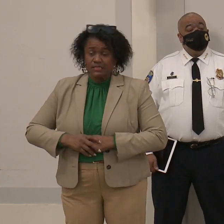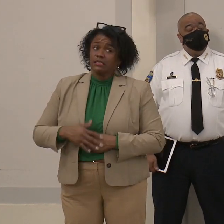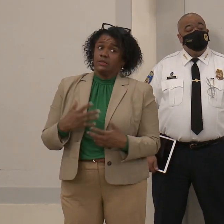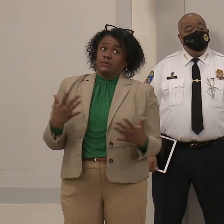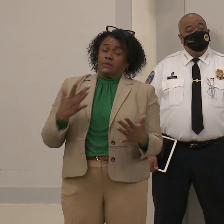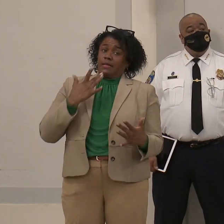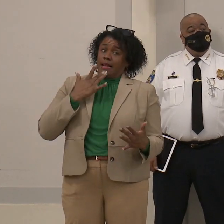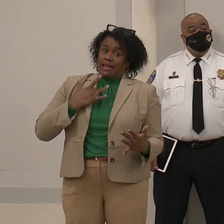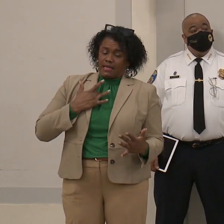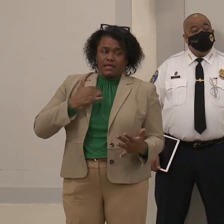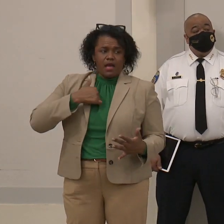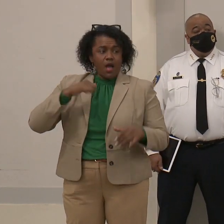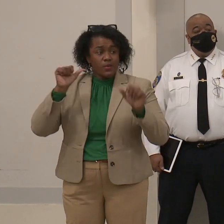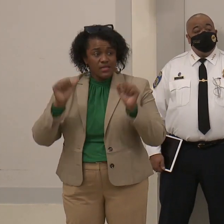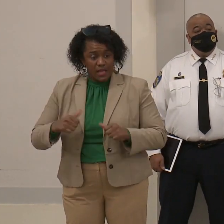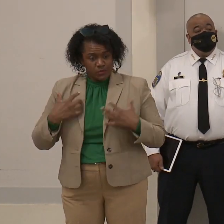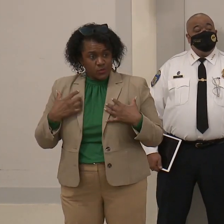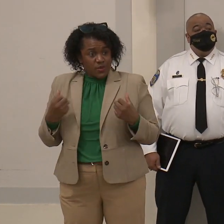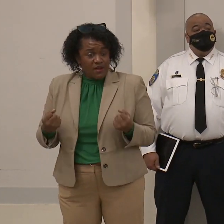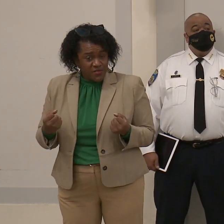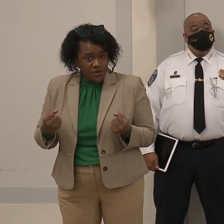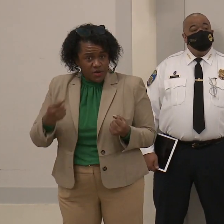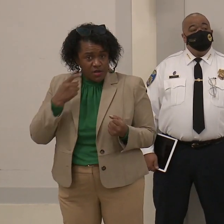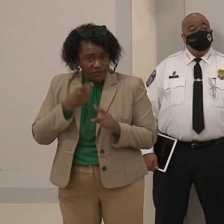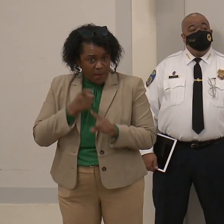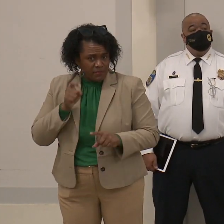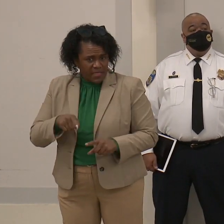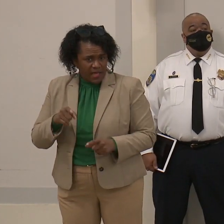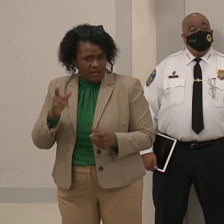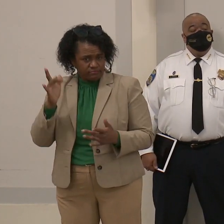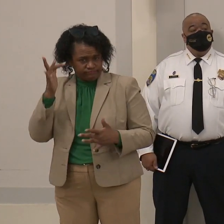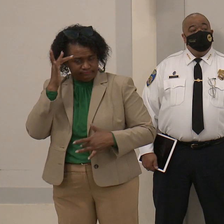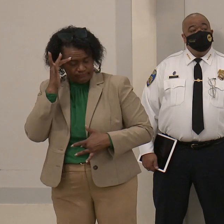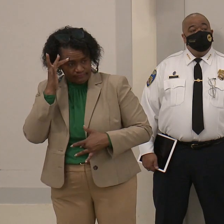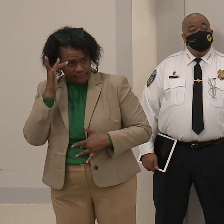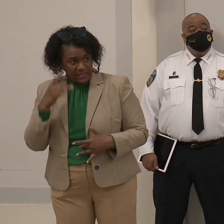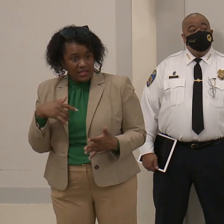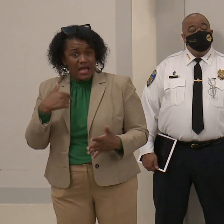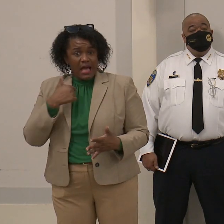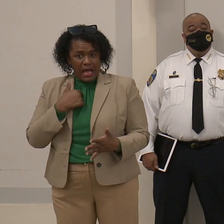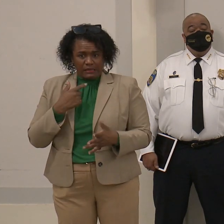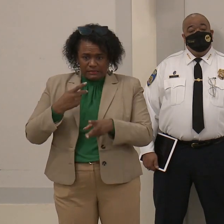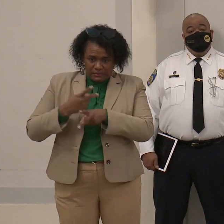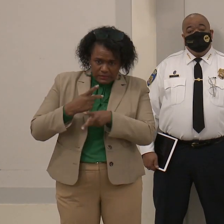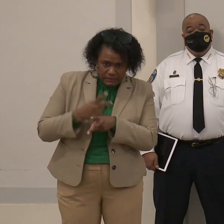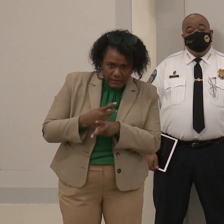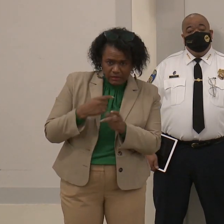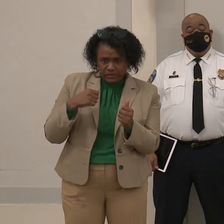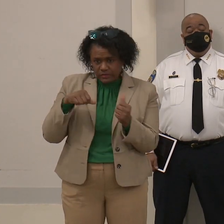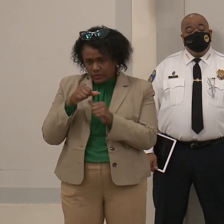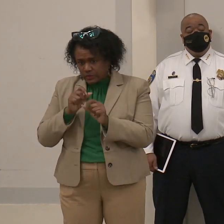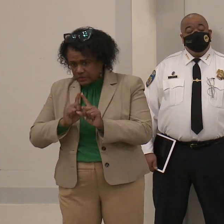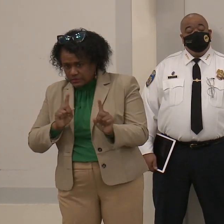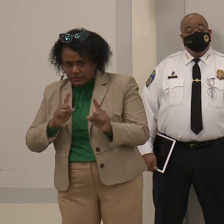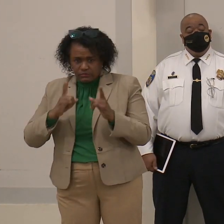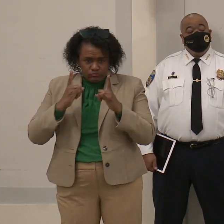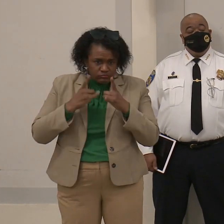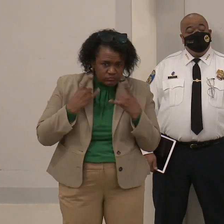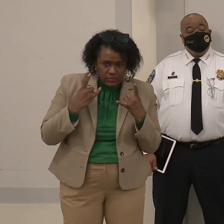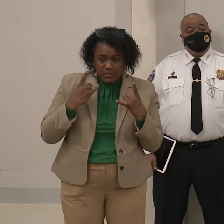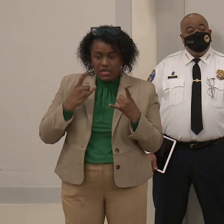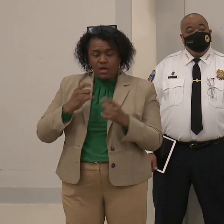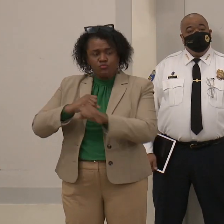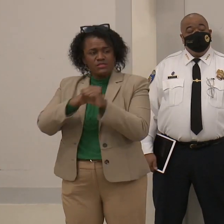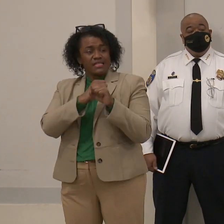Fortunately, I was able to recover from this virus while taking the necessary precautions to protect